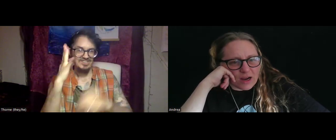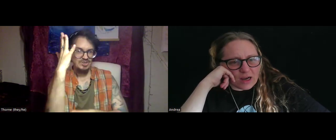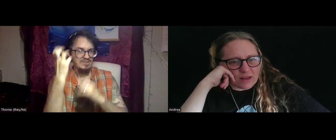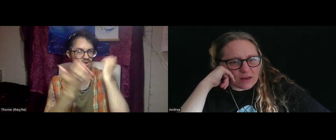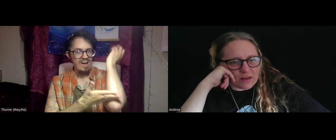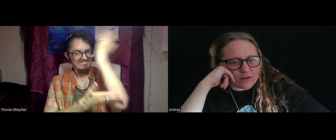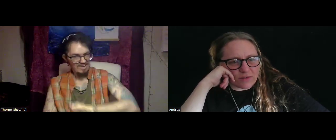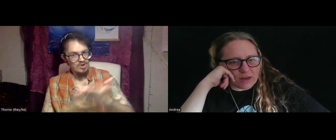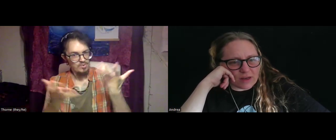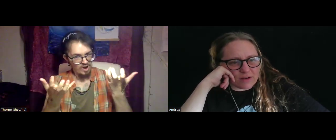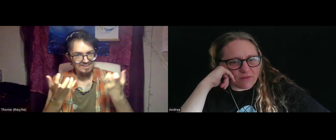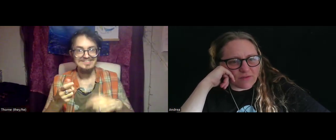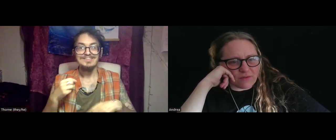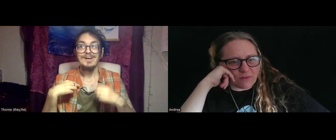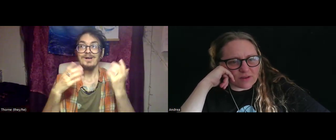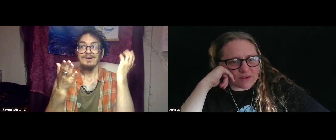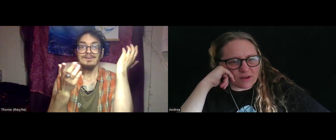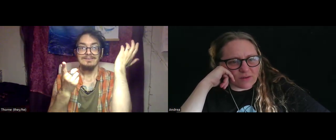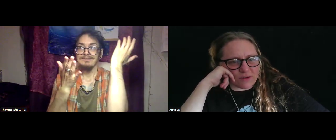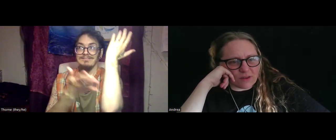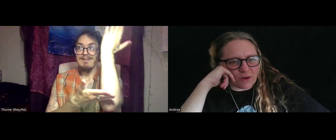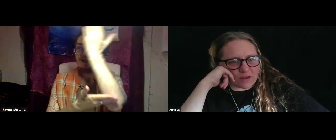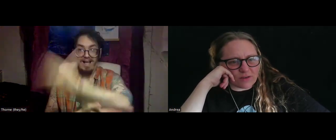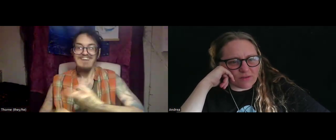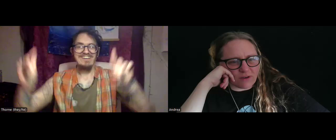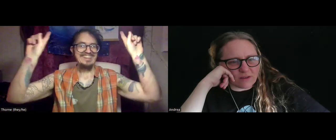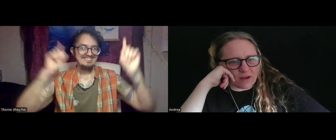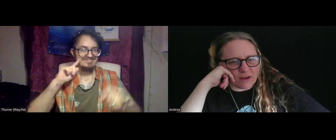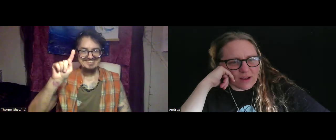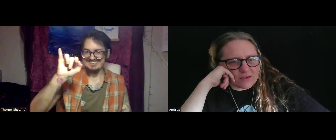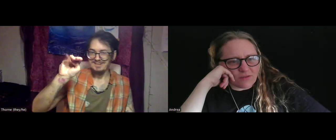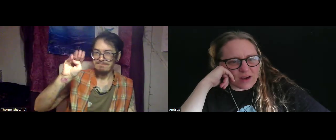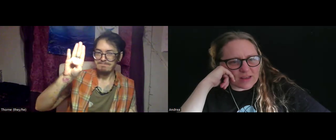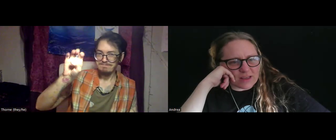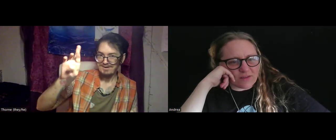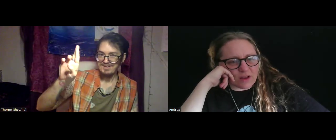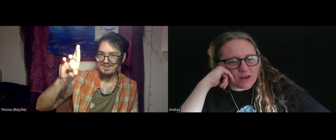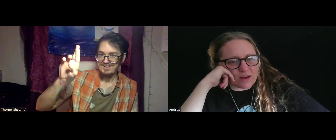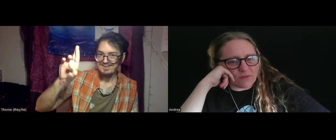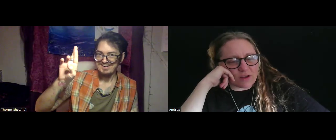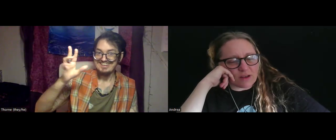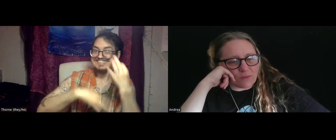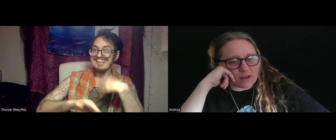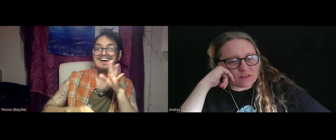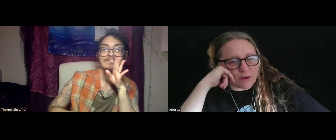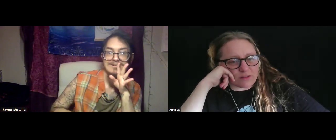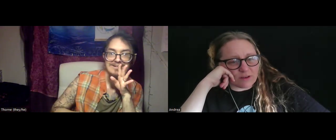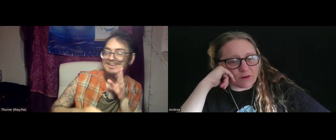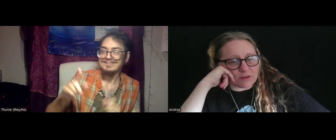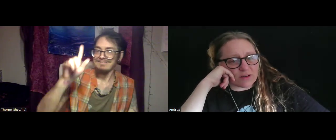And then the tree wants, they want the tree to fall down. So finally it fell down when they spelled timber instead of